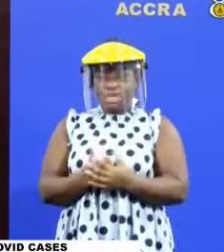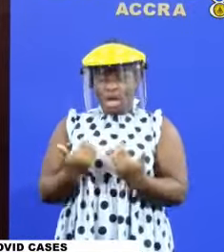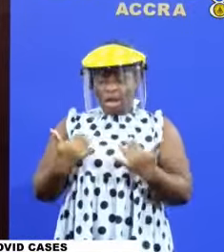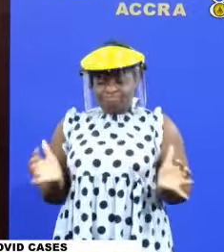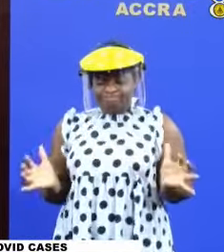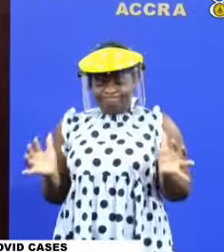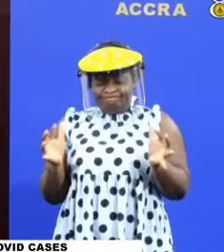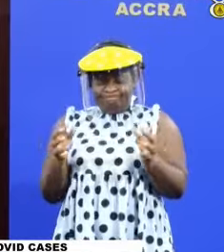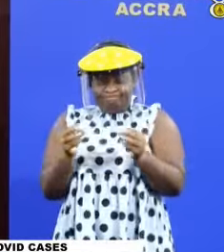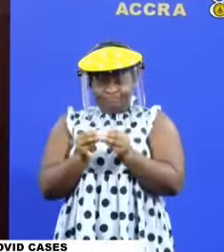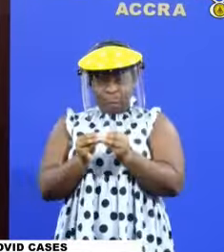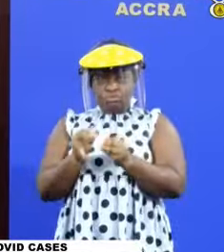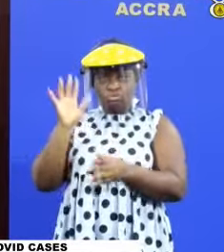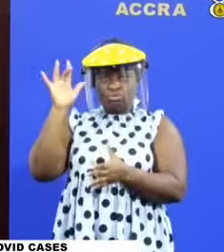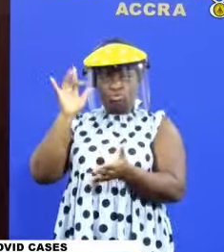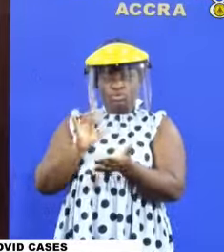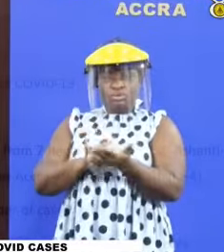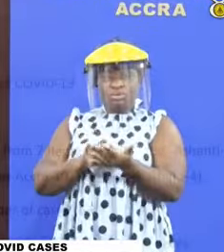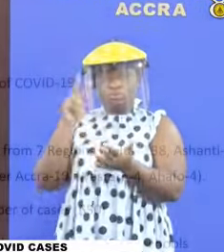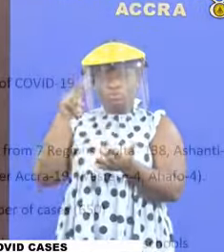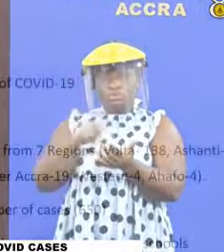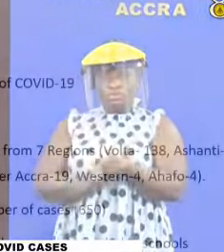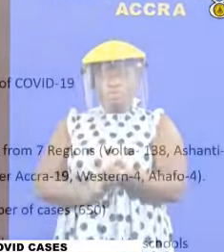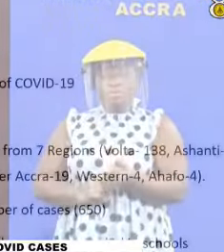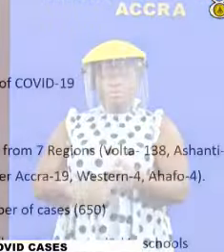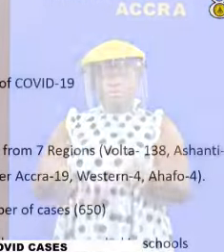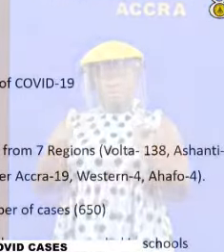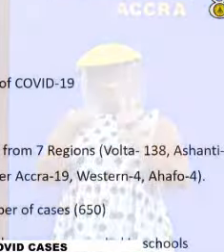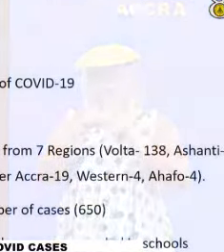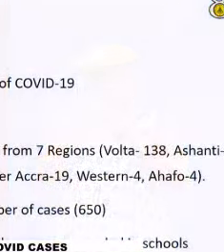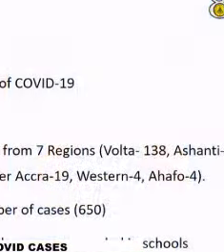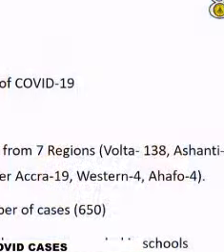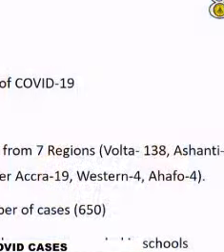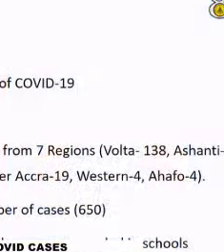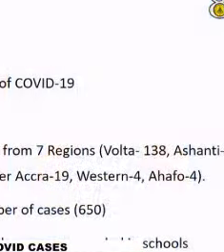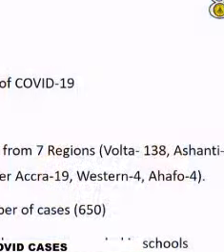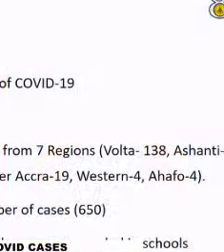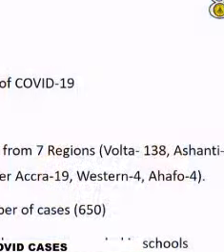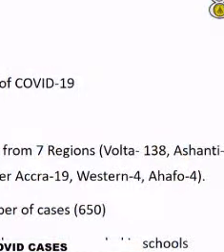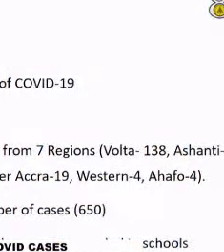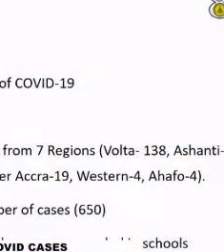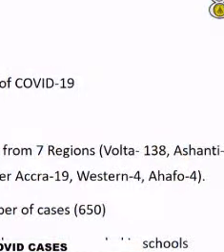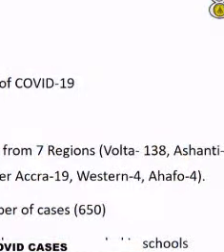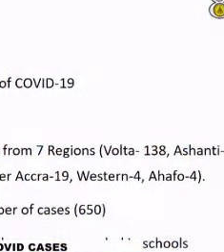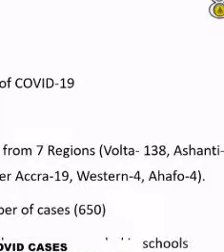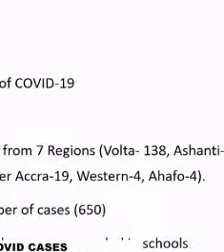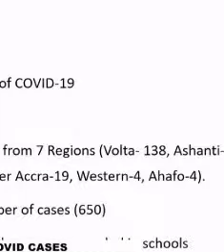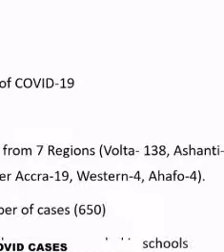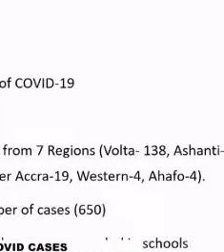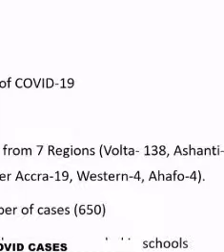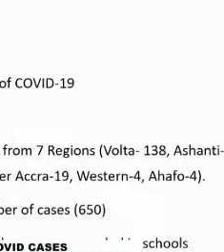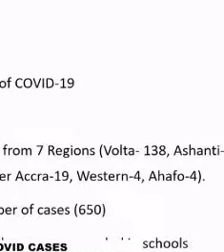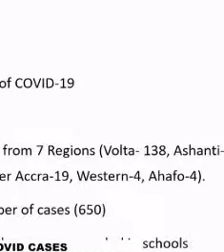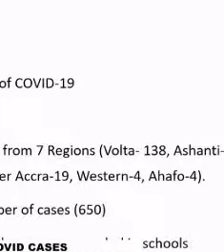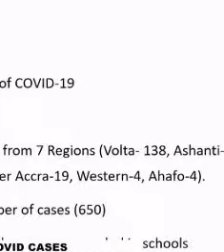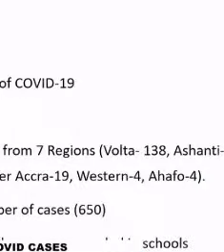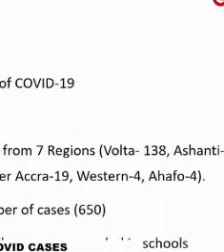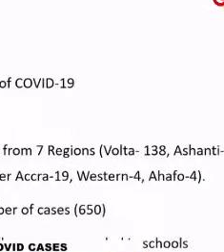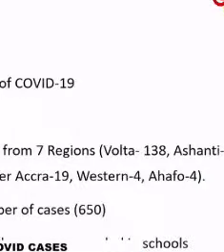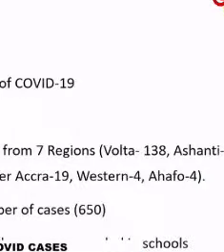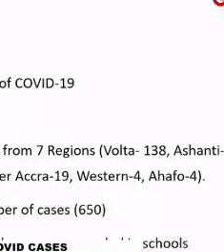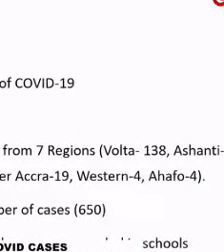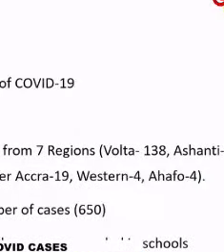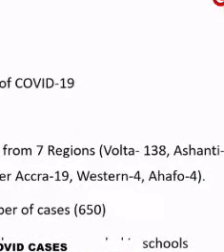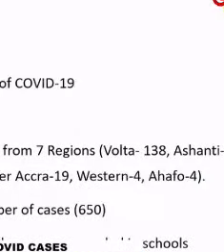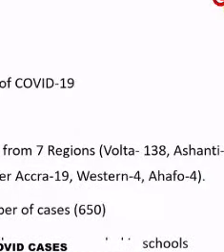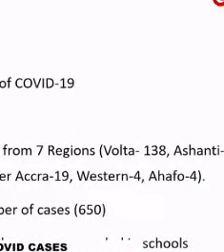cumulative total of 2,864 positive cases. Currently, we have 304